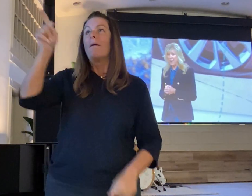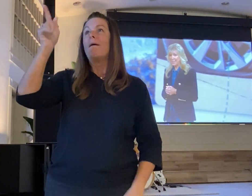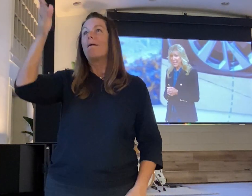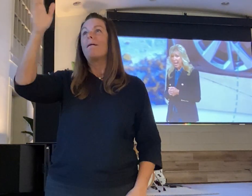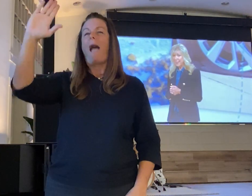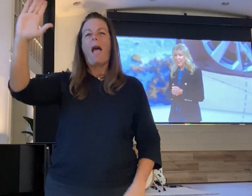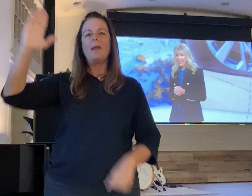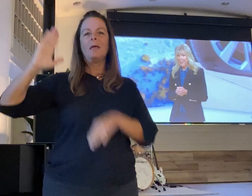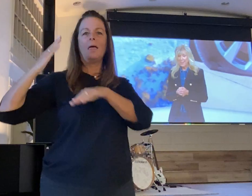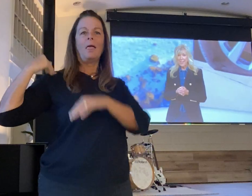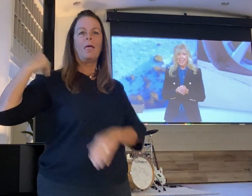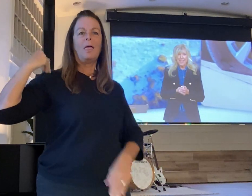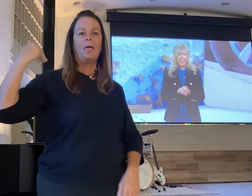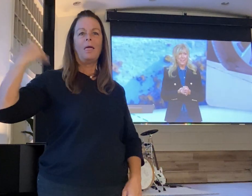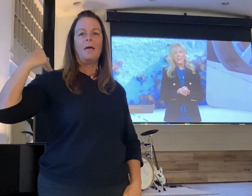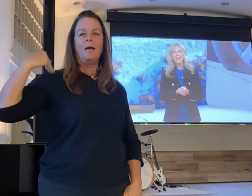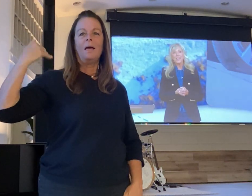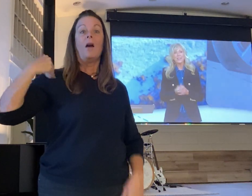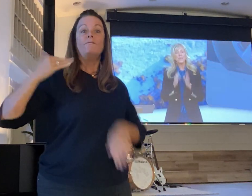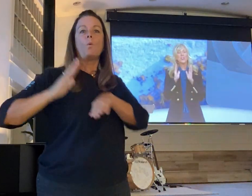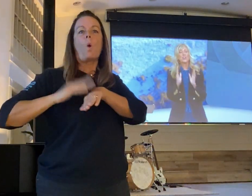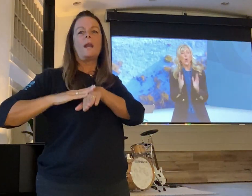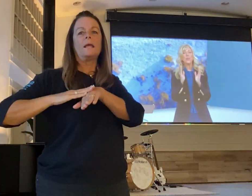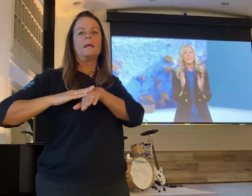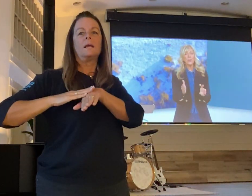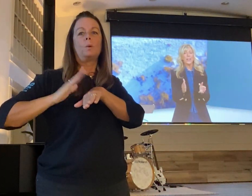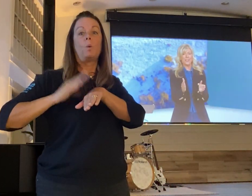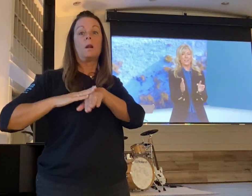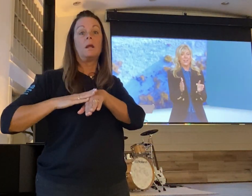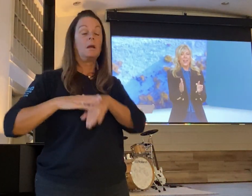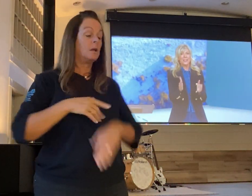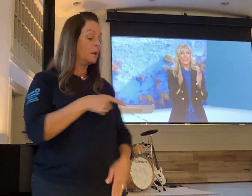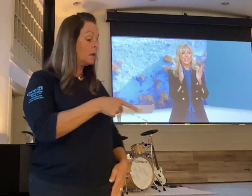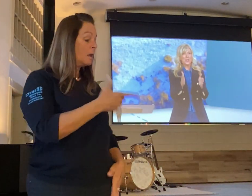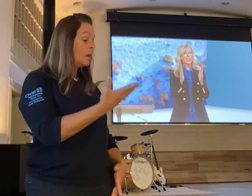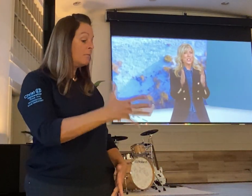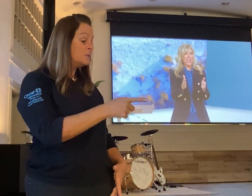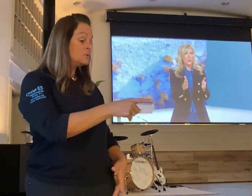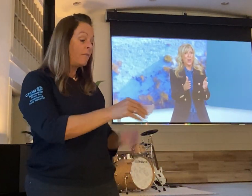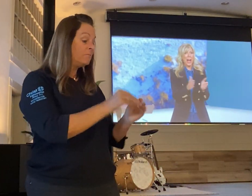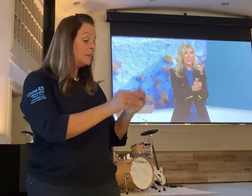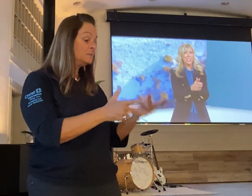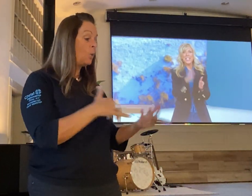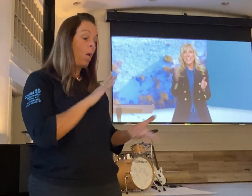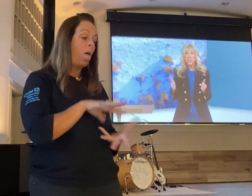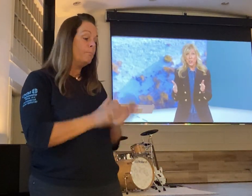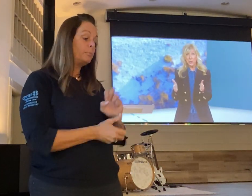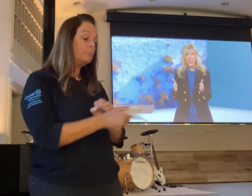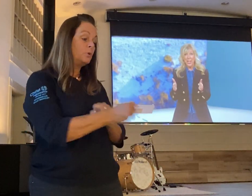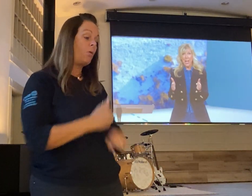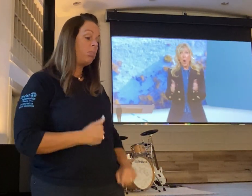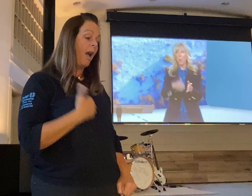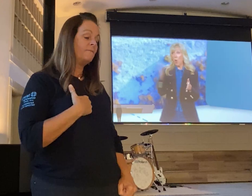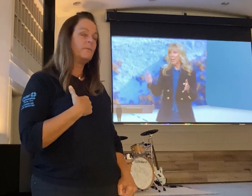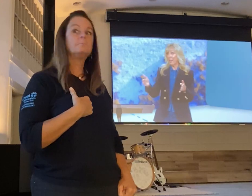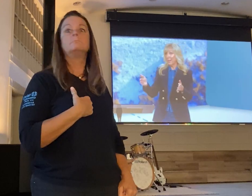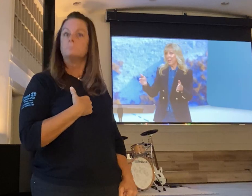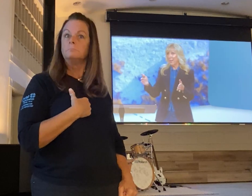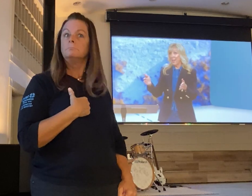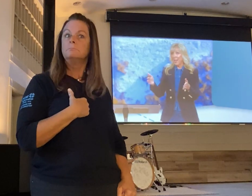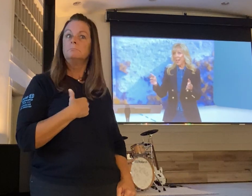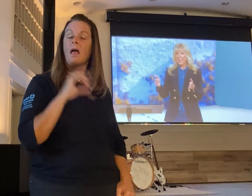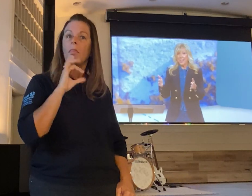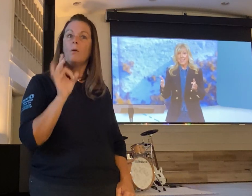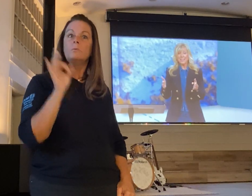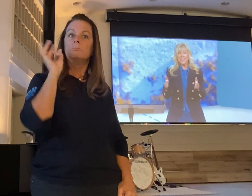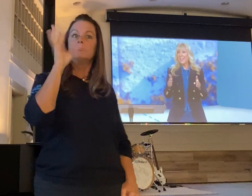light that I'm talking about today, is something so serious that the Surgeon General actually issued a